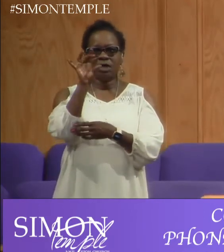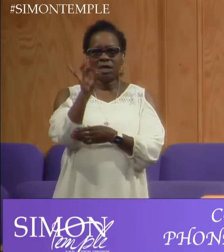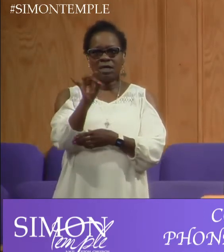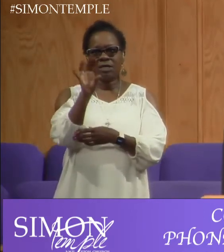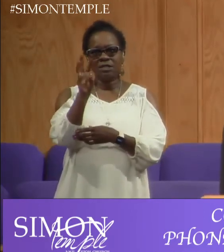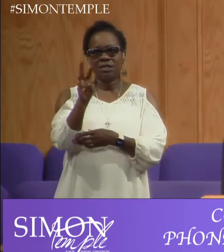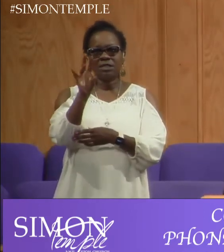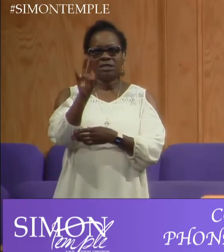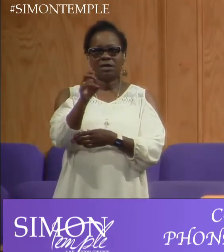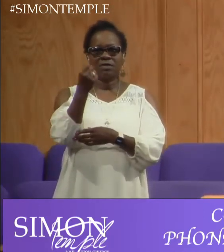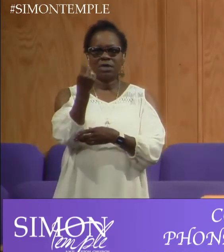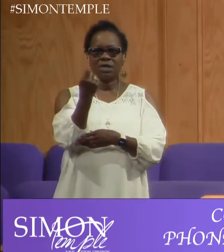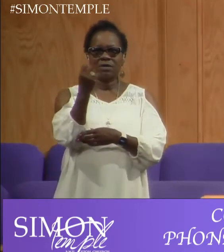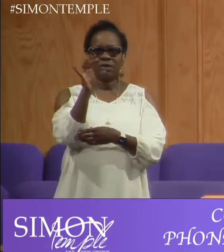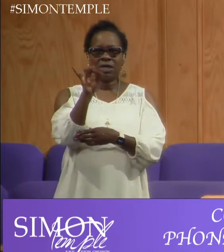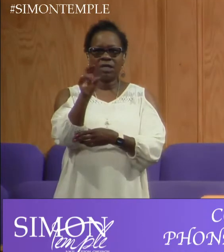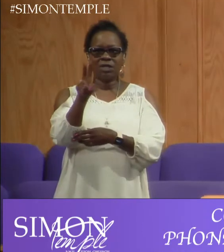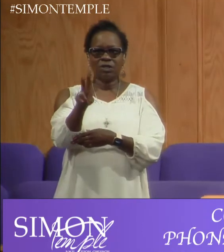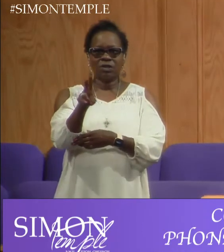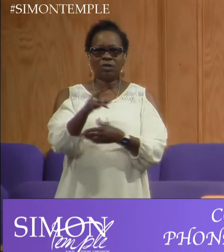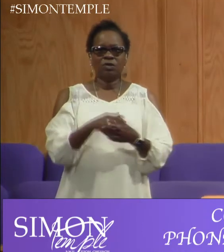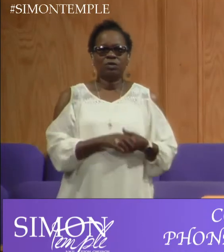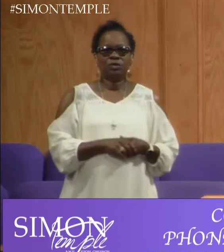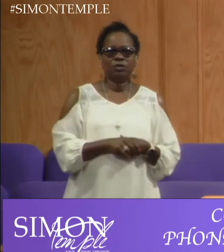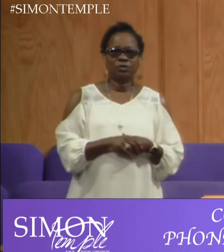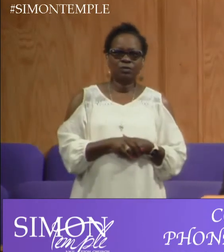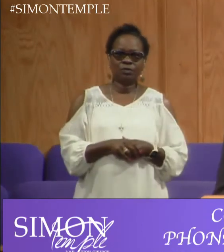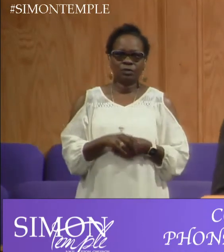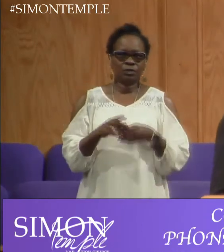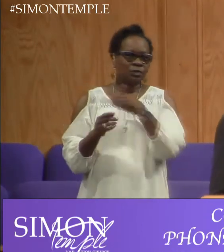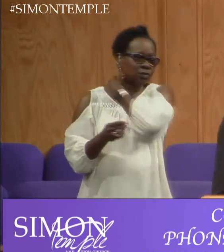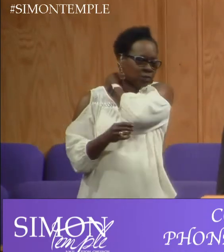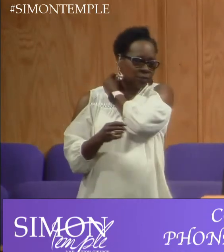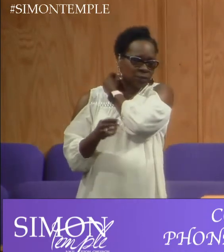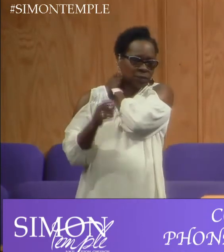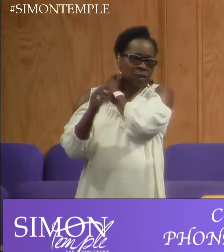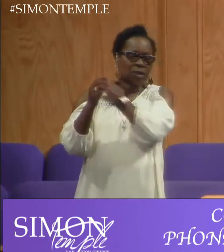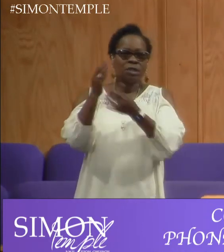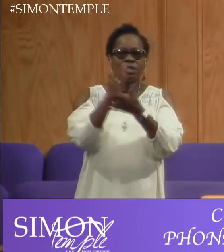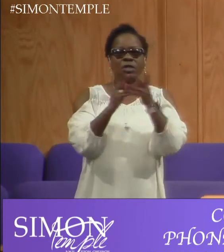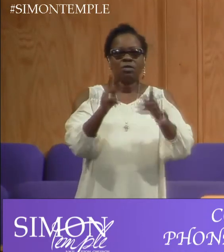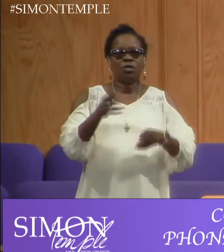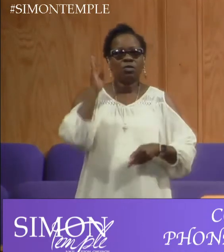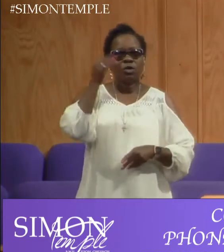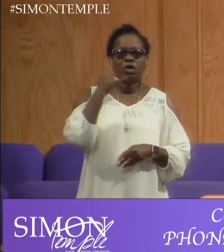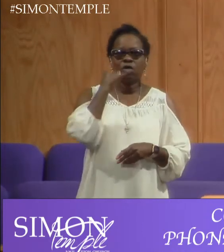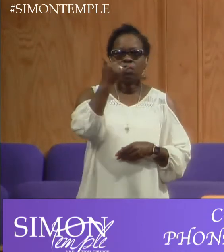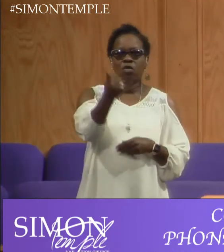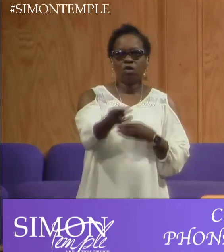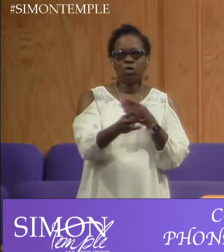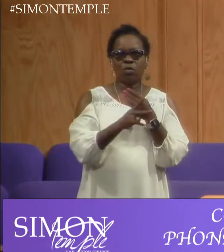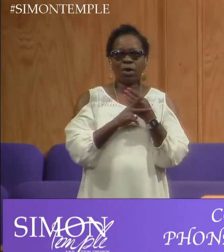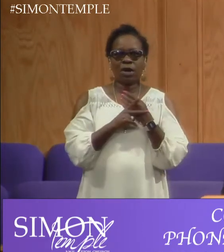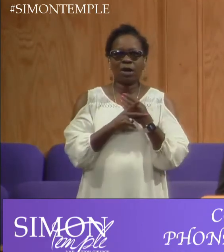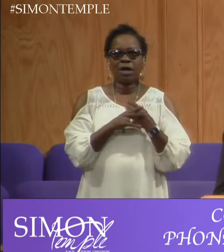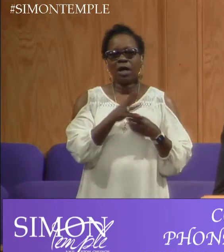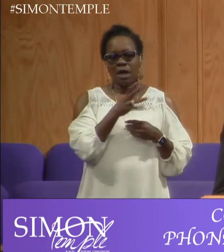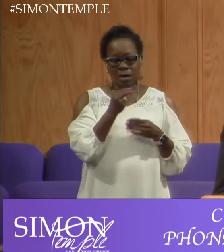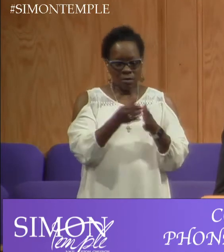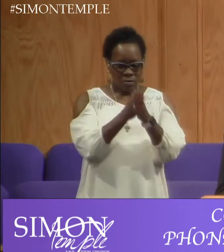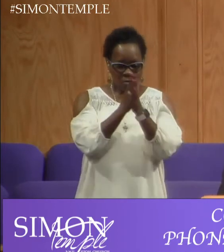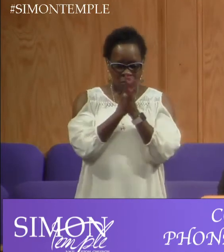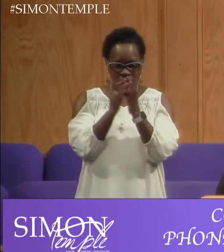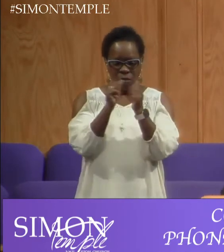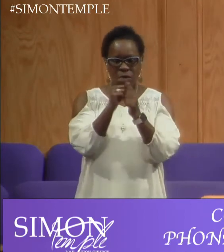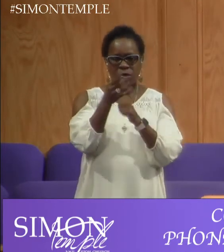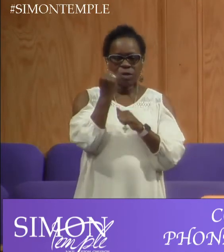910-867-1182, extension 5, right there on the bottom of your screen. And one of our ministers will be glad to be able to call you or answer you and pray with you.